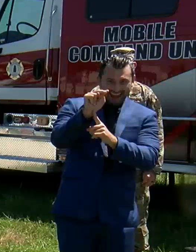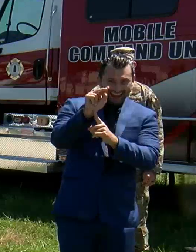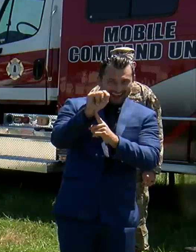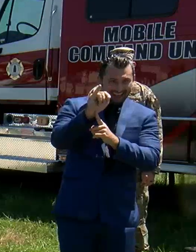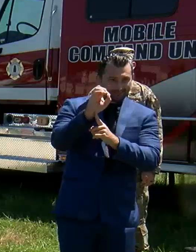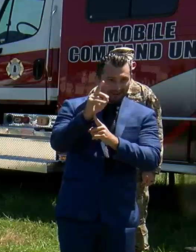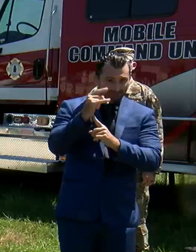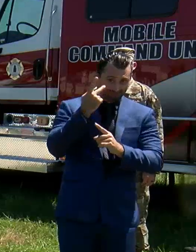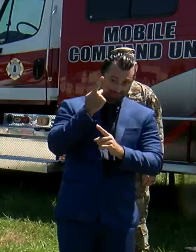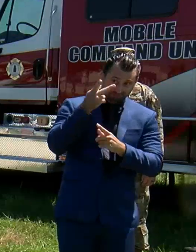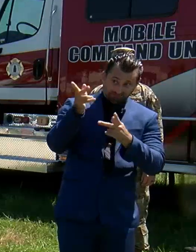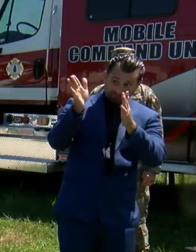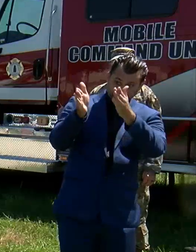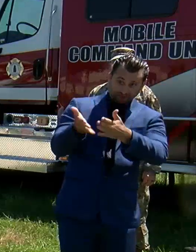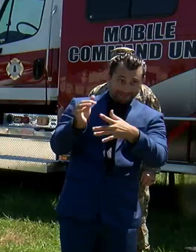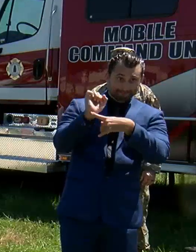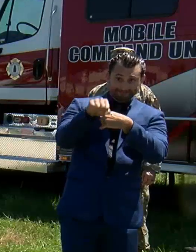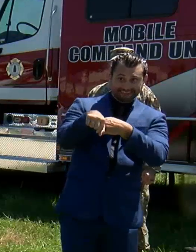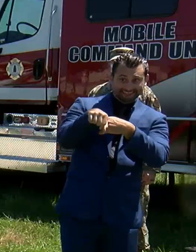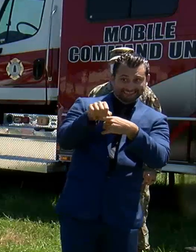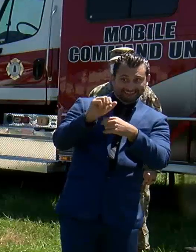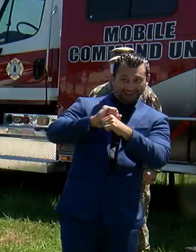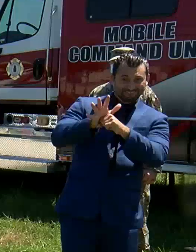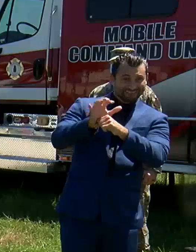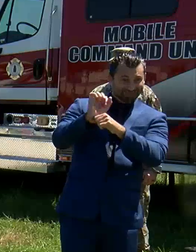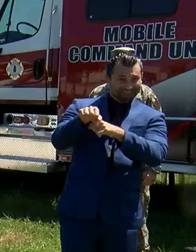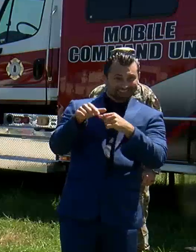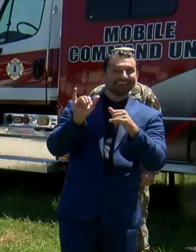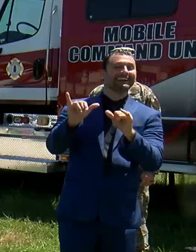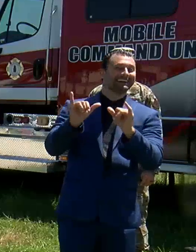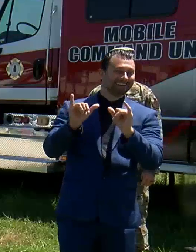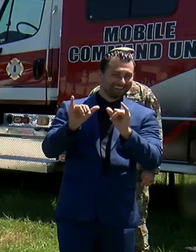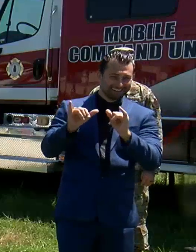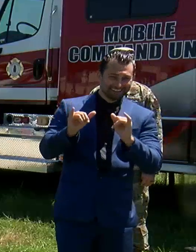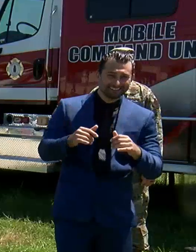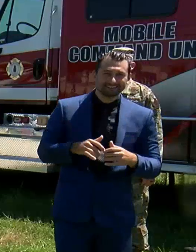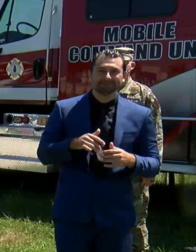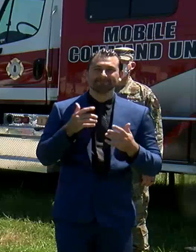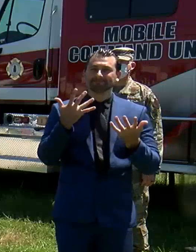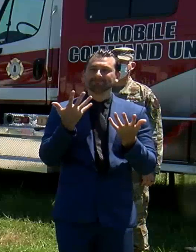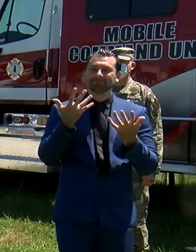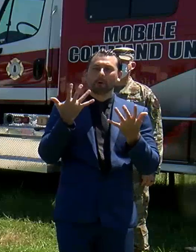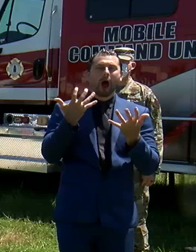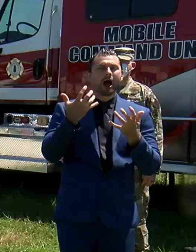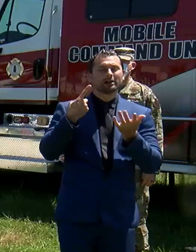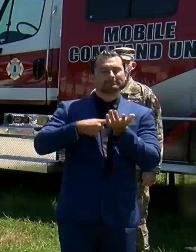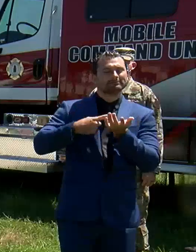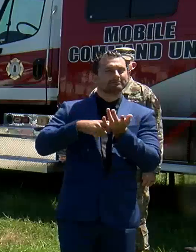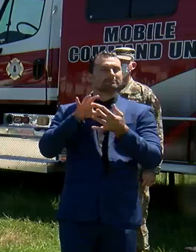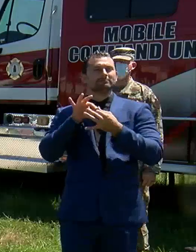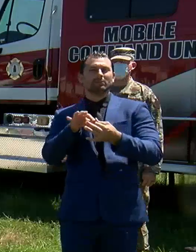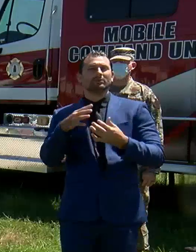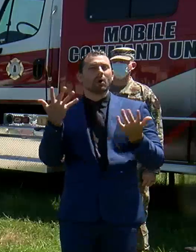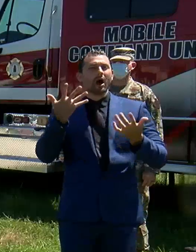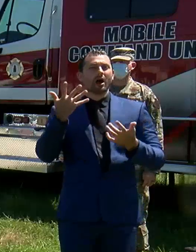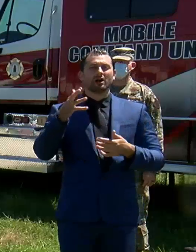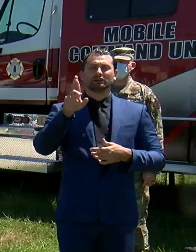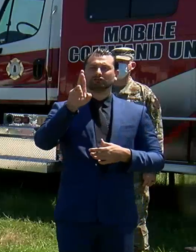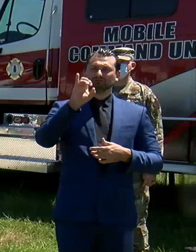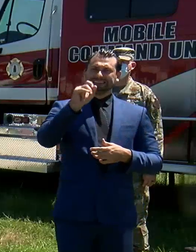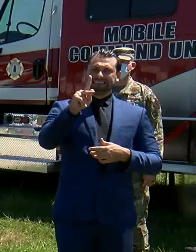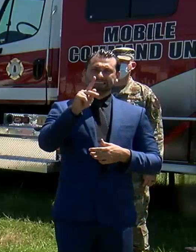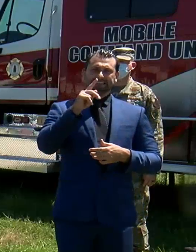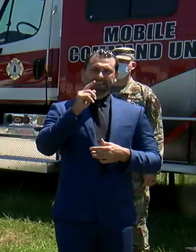at risk from the coronavirus. In the state of Florida, those who are 85 and older